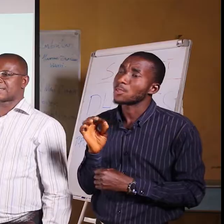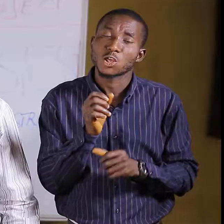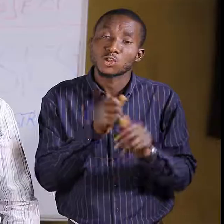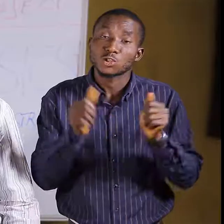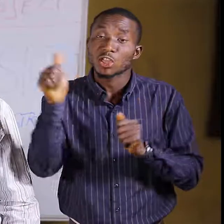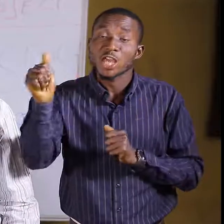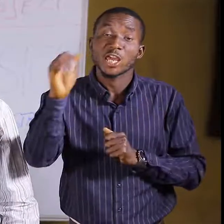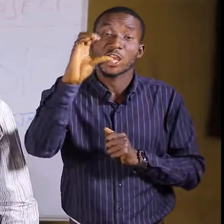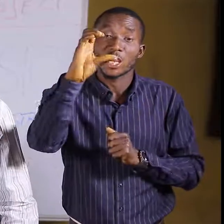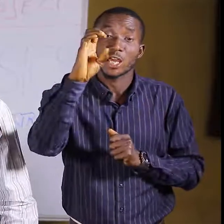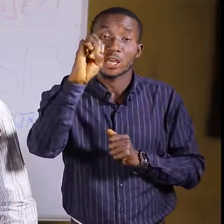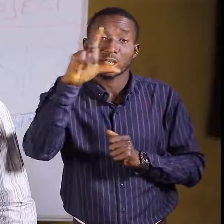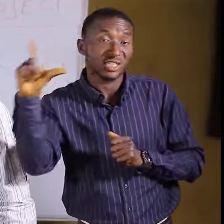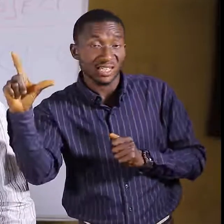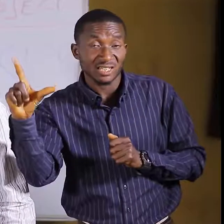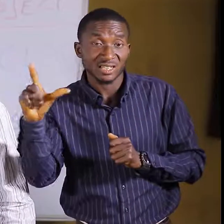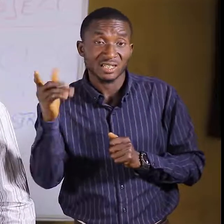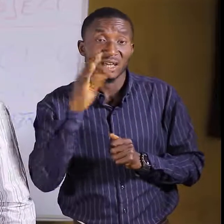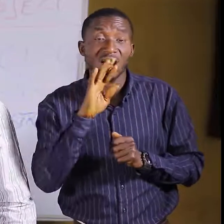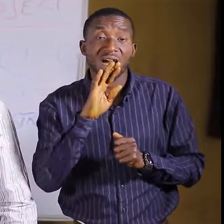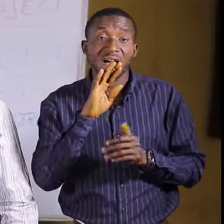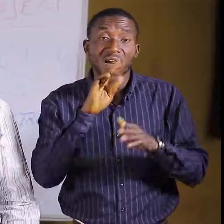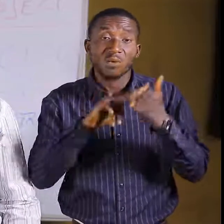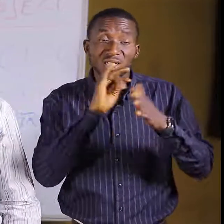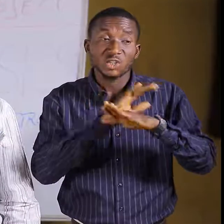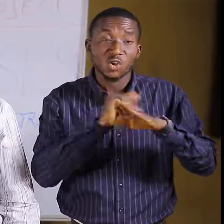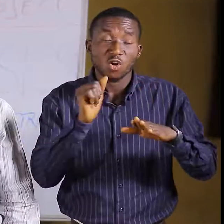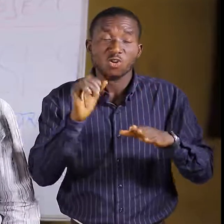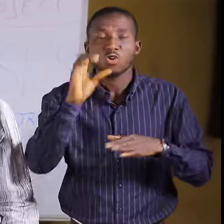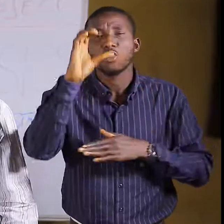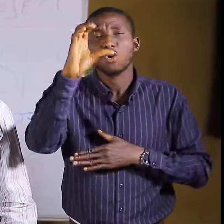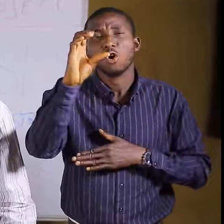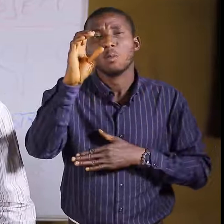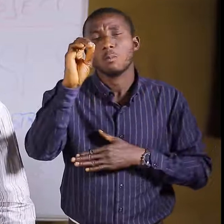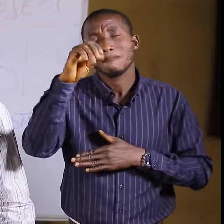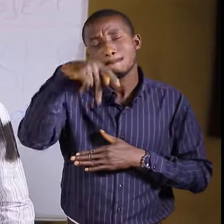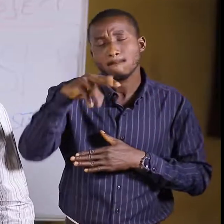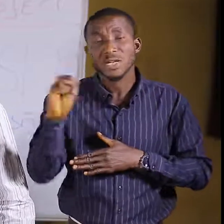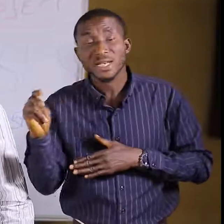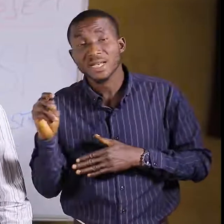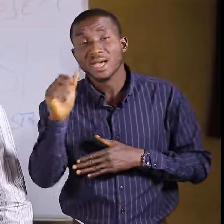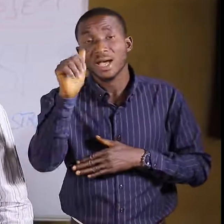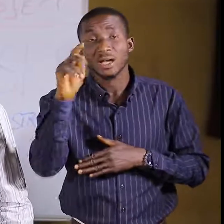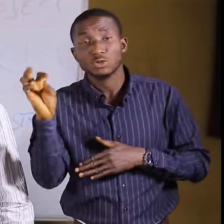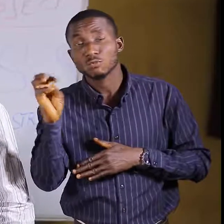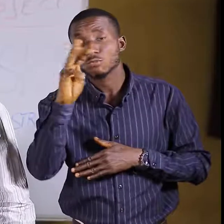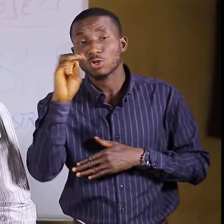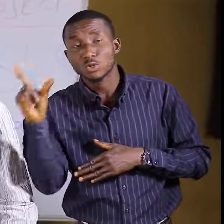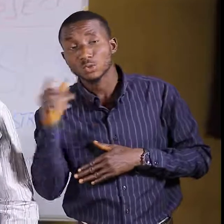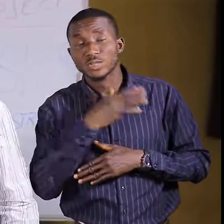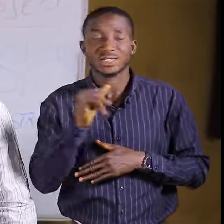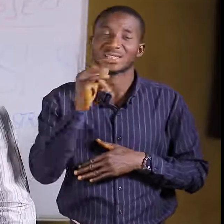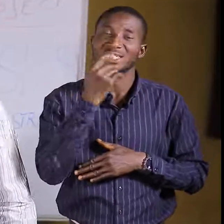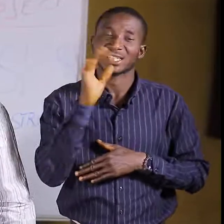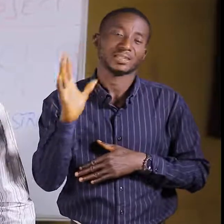a cell, there are what they refer to as component atoms, molecules, or ions. And if you